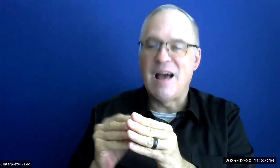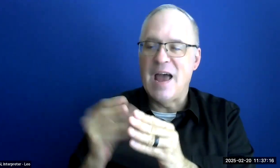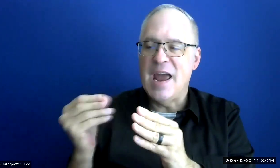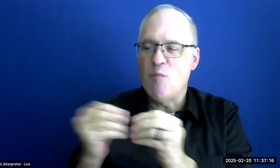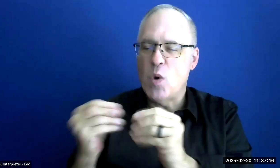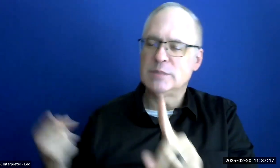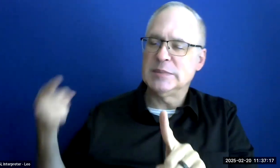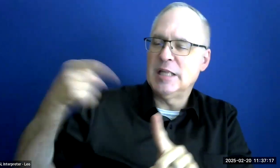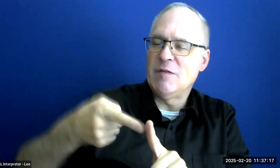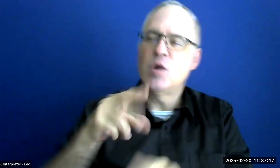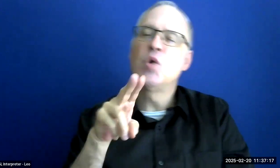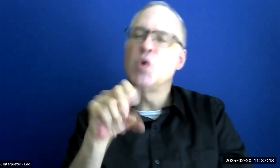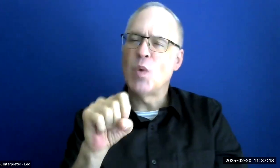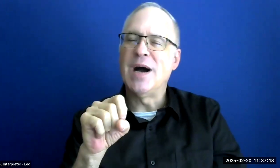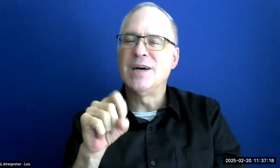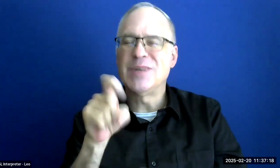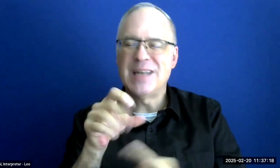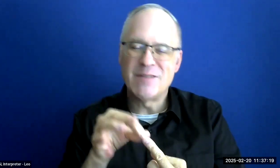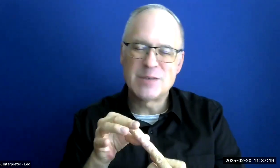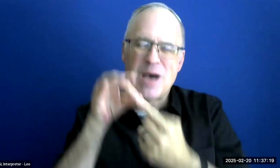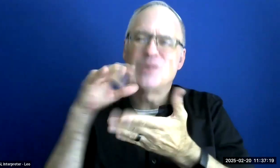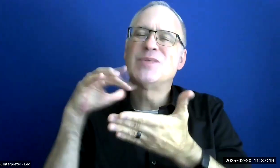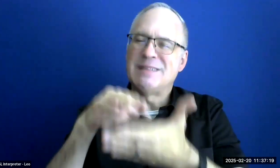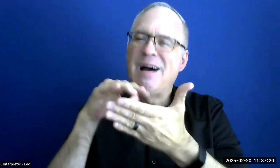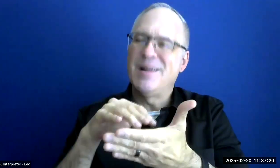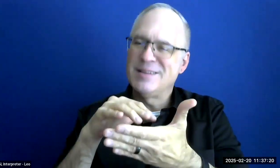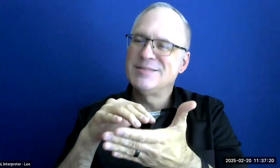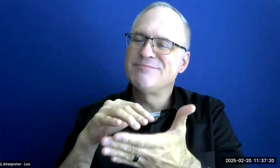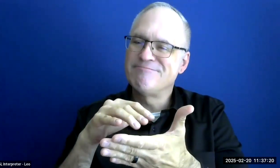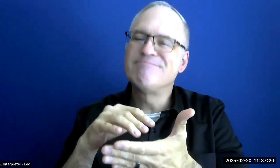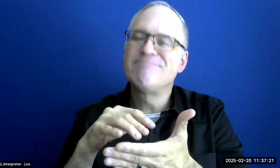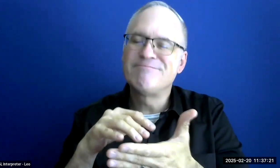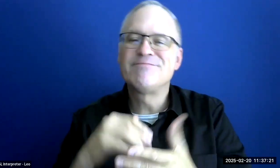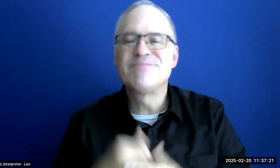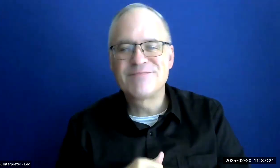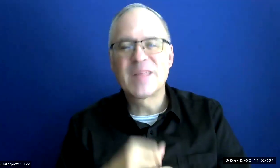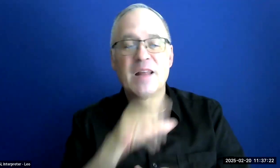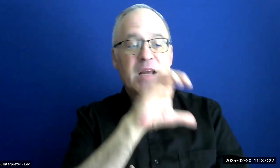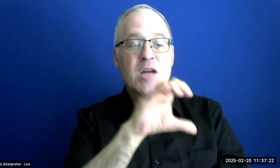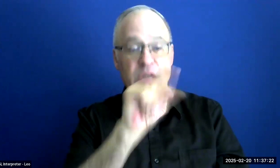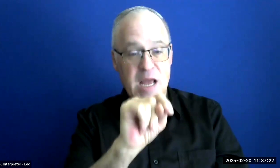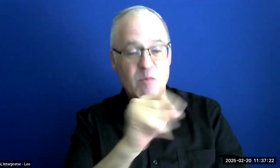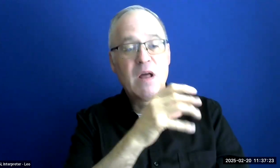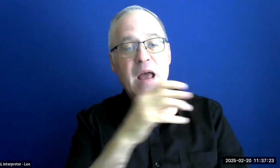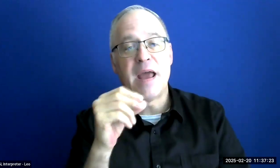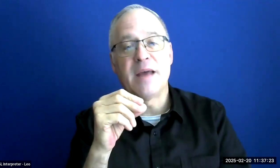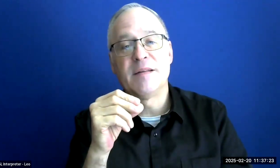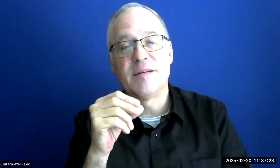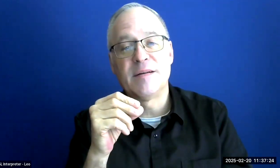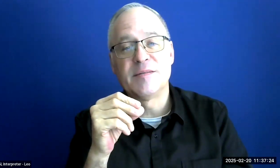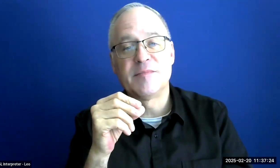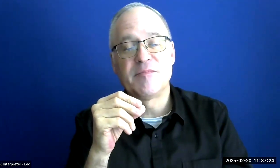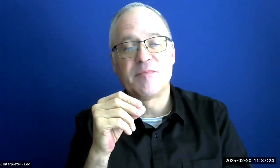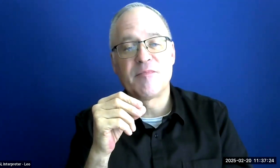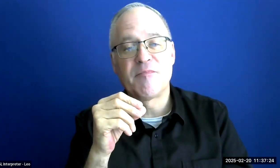States. This is going to be a special study that's conducted between the Connectional Table and